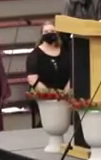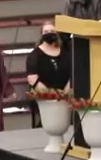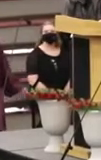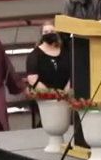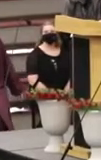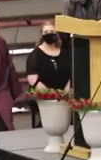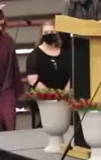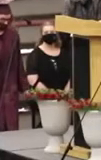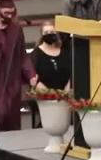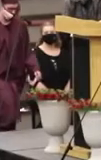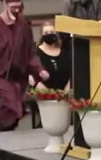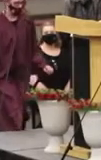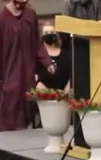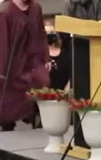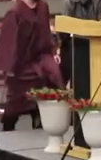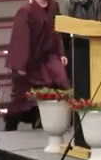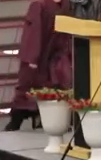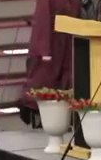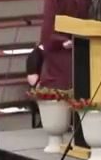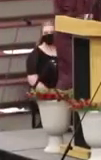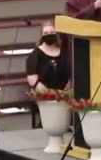Skylar Lynn Campbell.